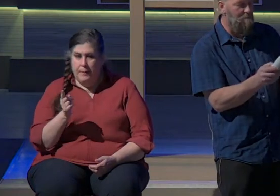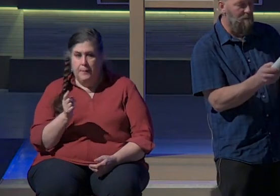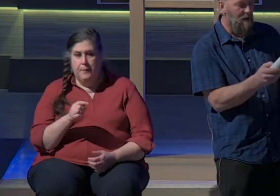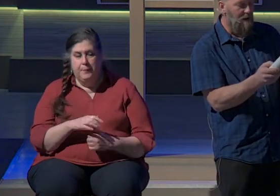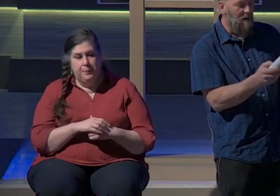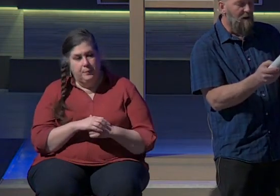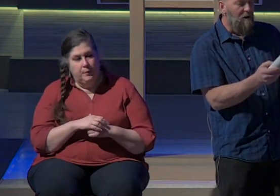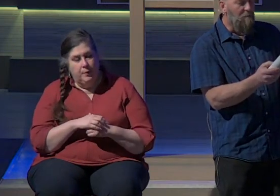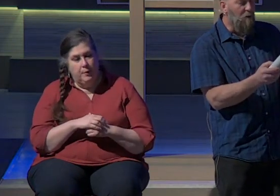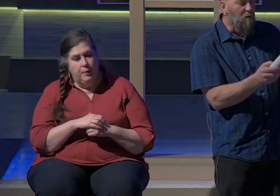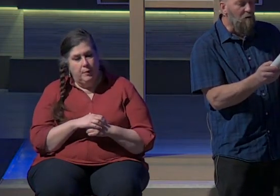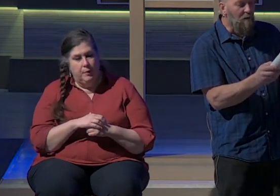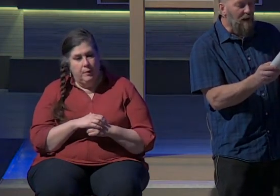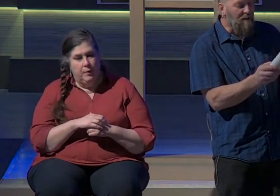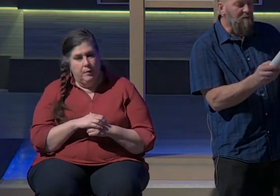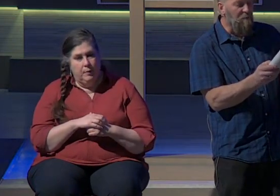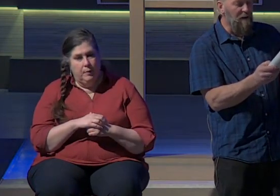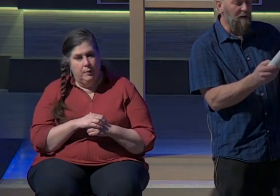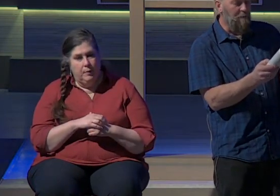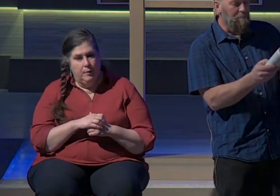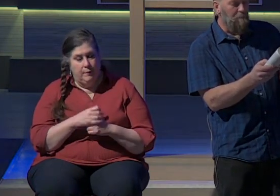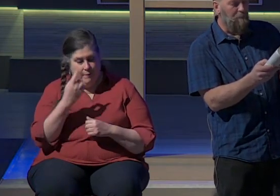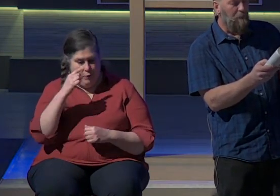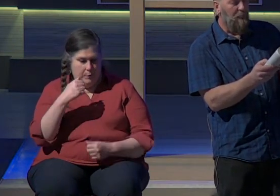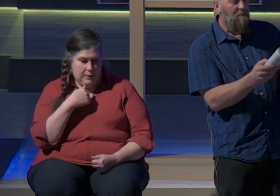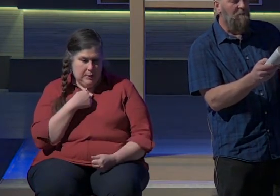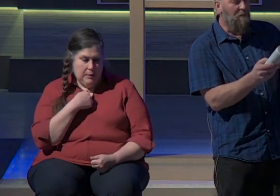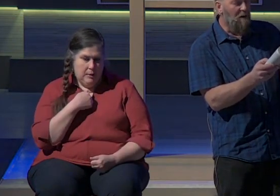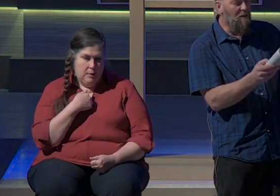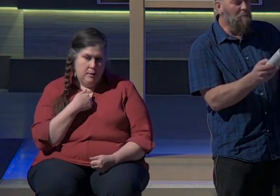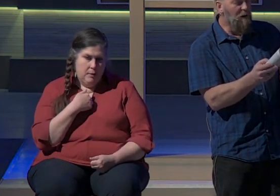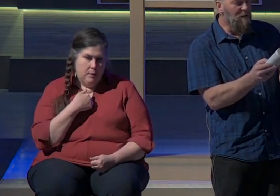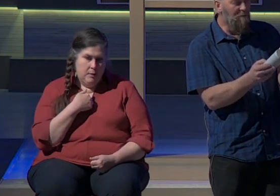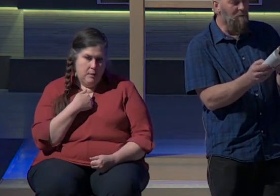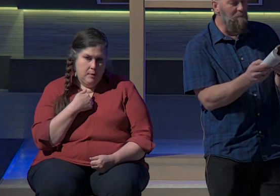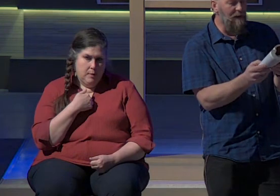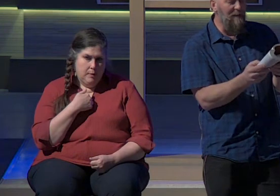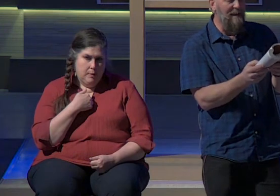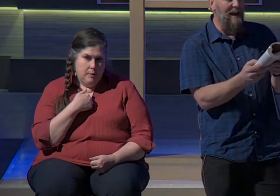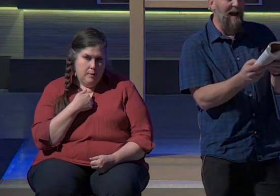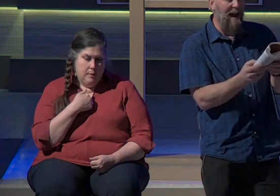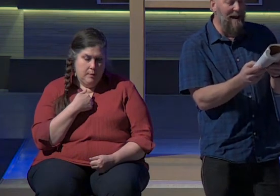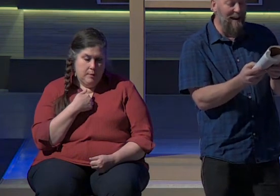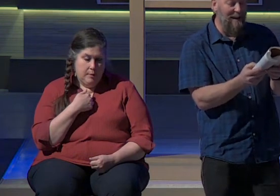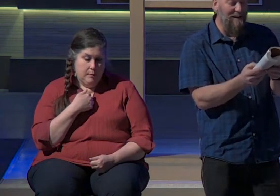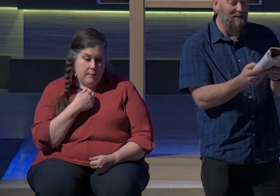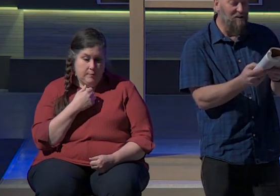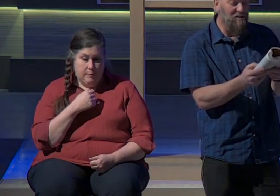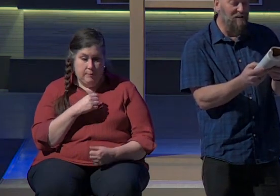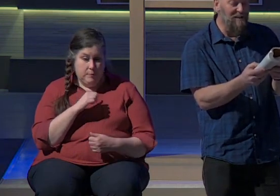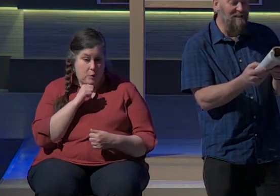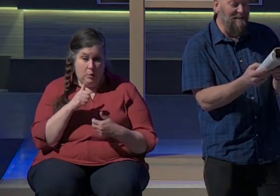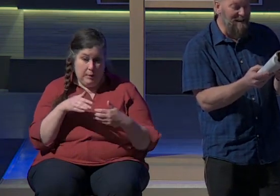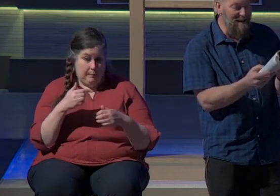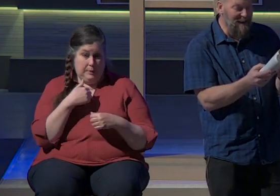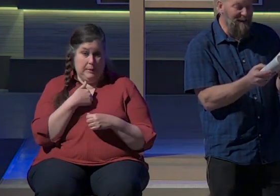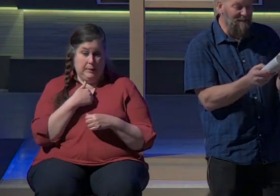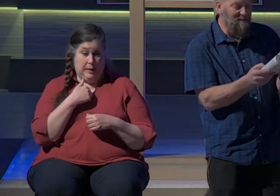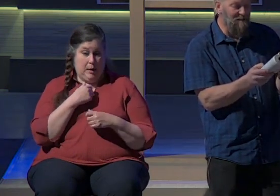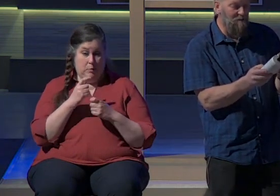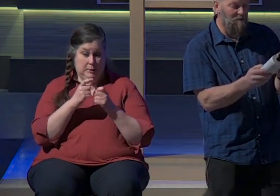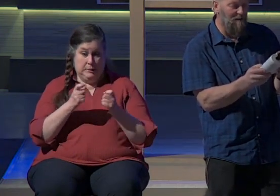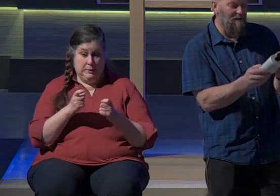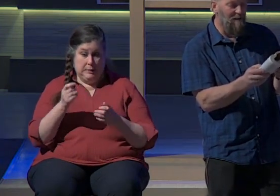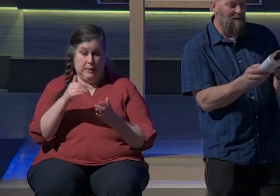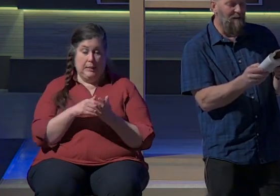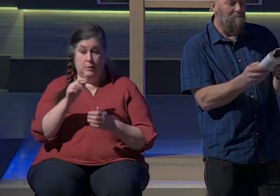interceding. "Moreover, as for me, far be it from me that I should sin against